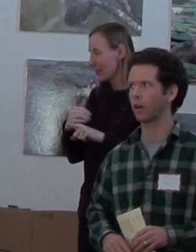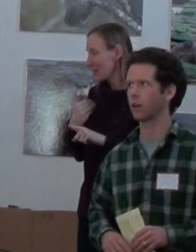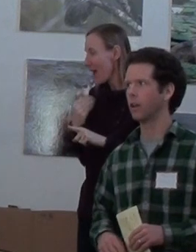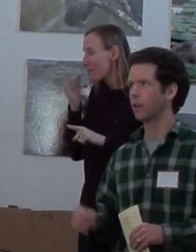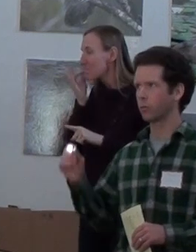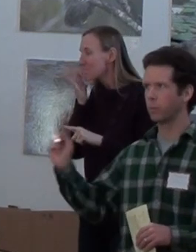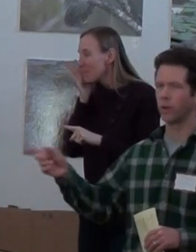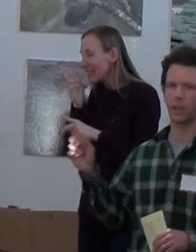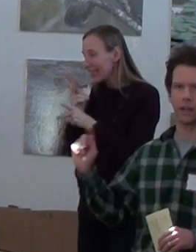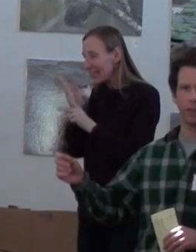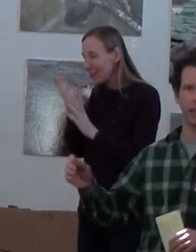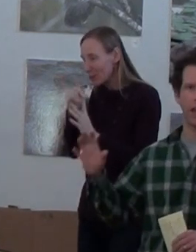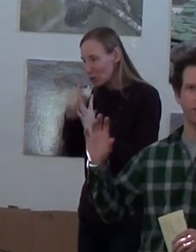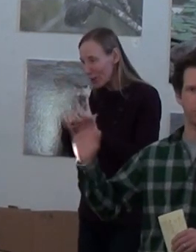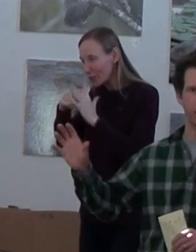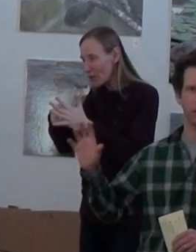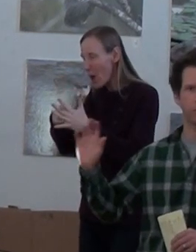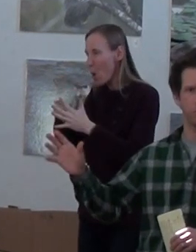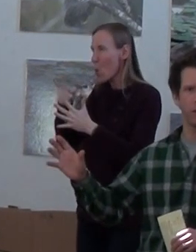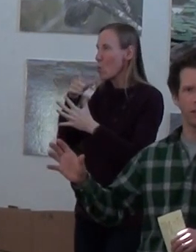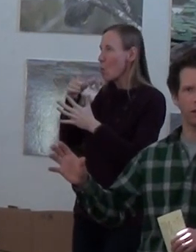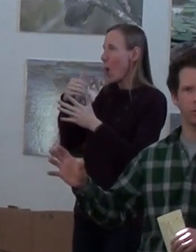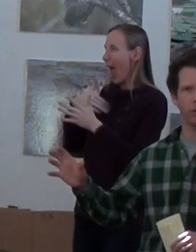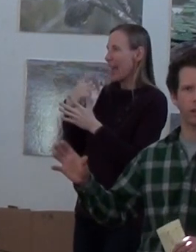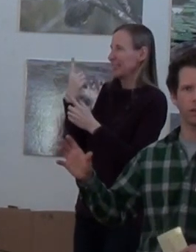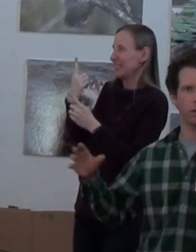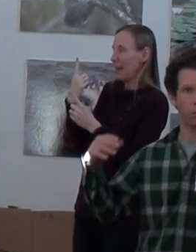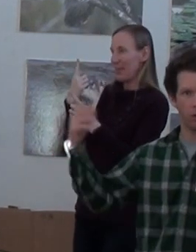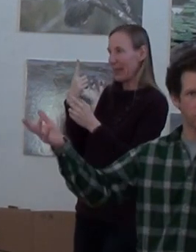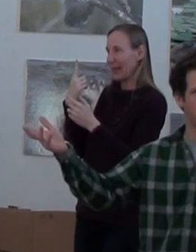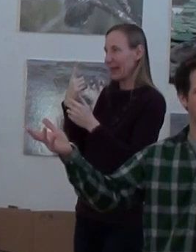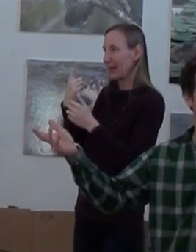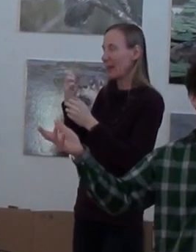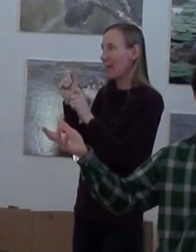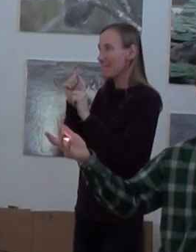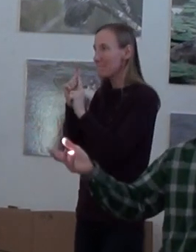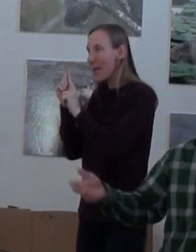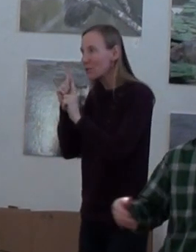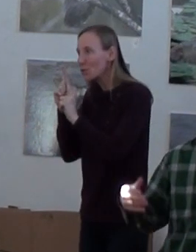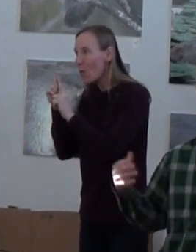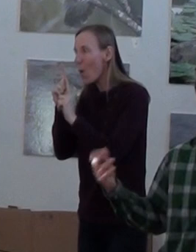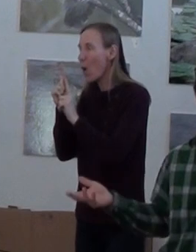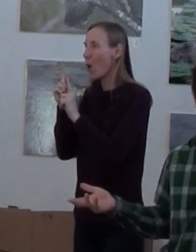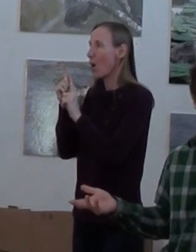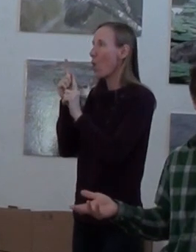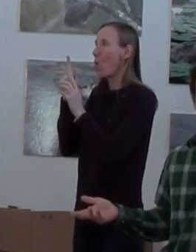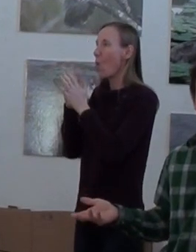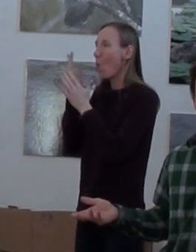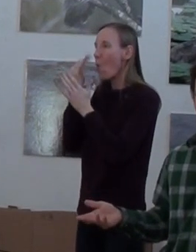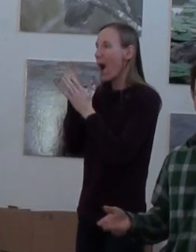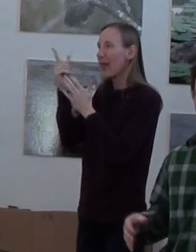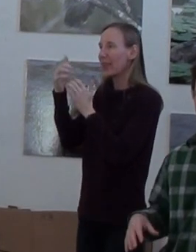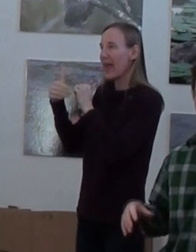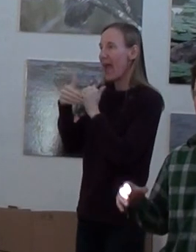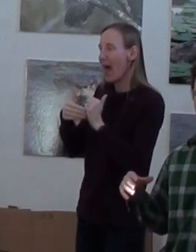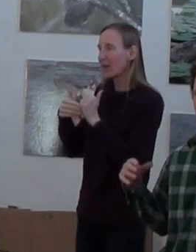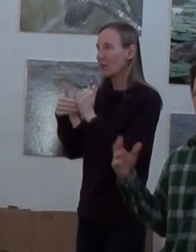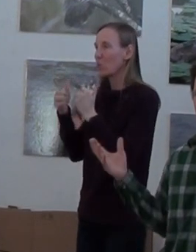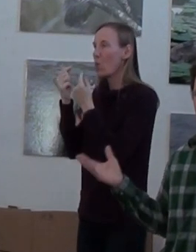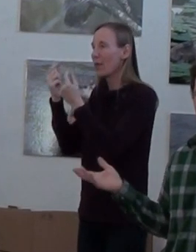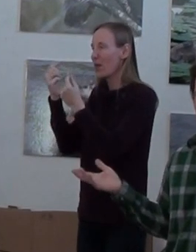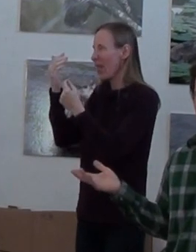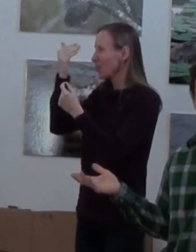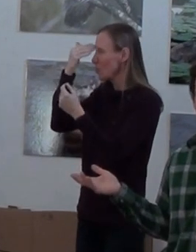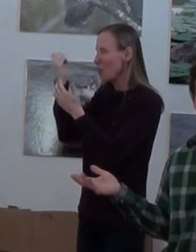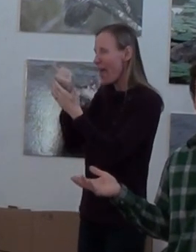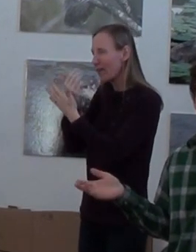getting started, those people that kind of like had something that was your mentor in bees, what made them so special. You know, they seem to possess all the